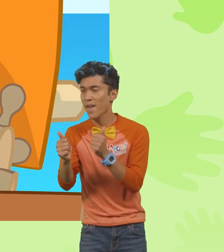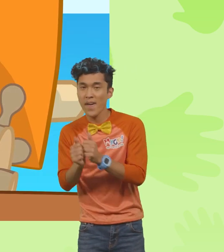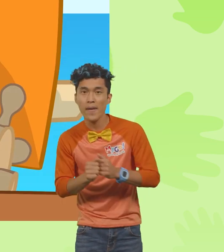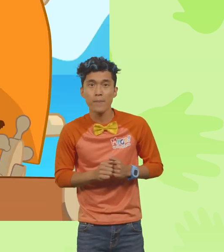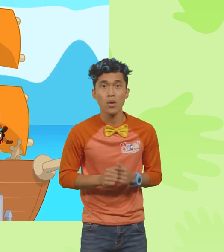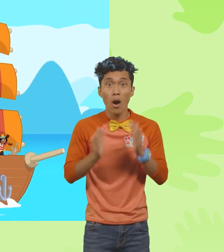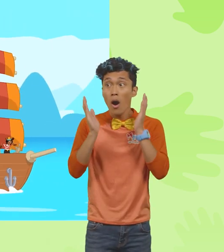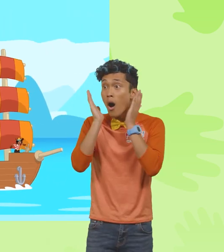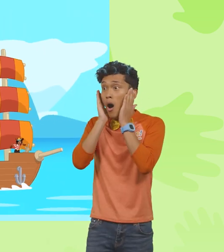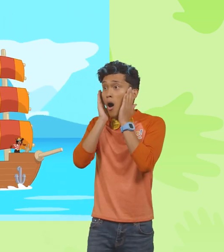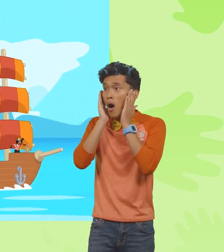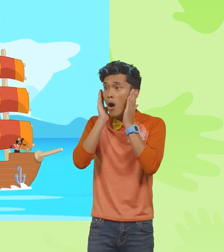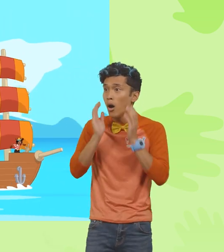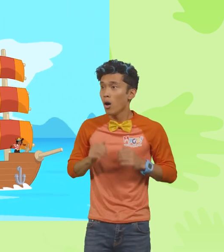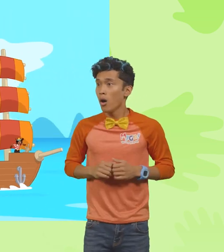Oh no!